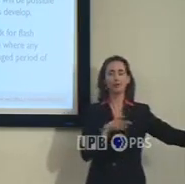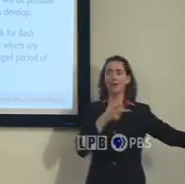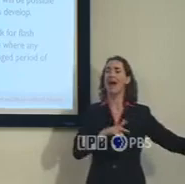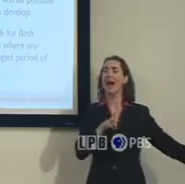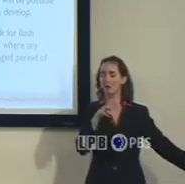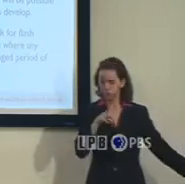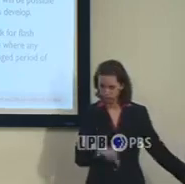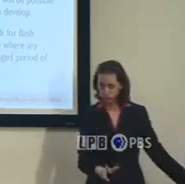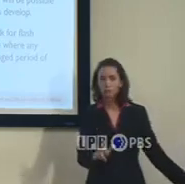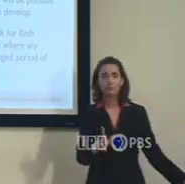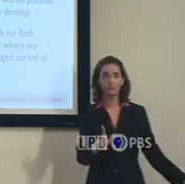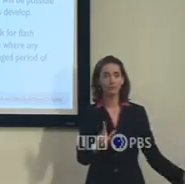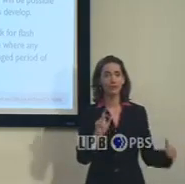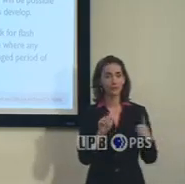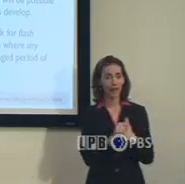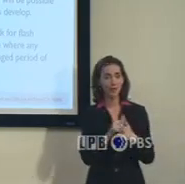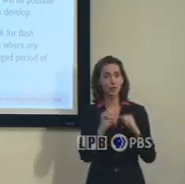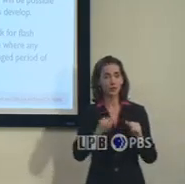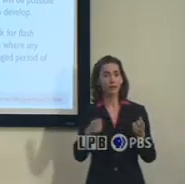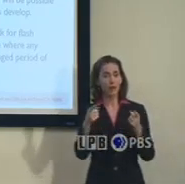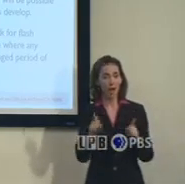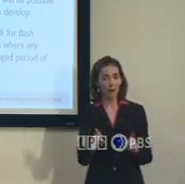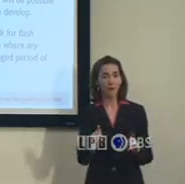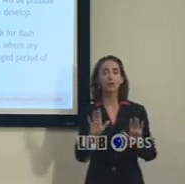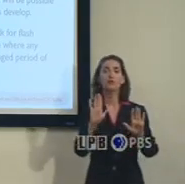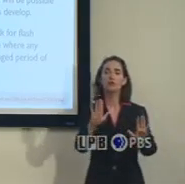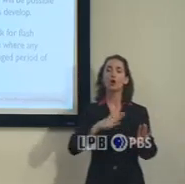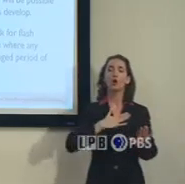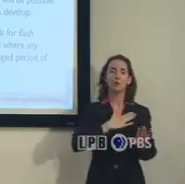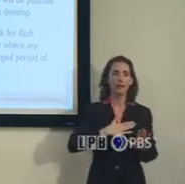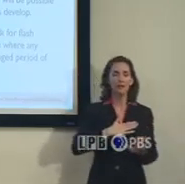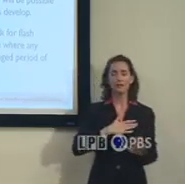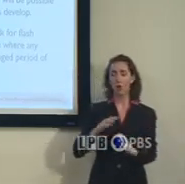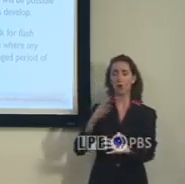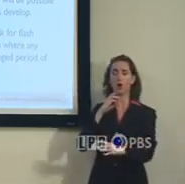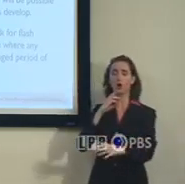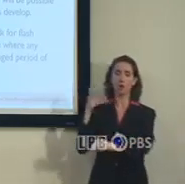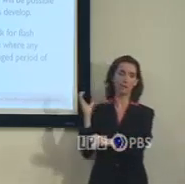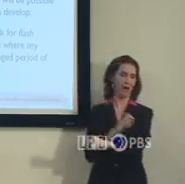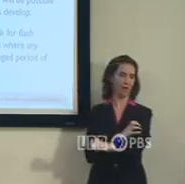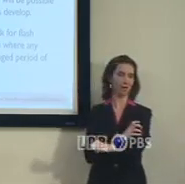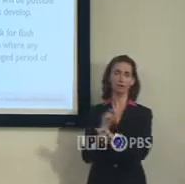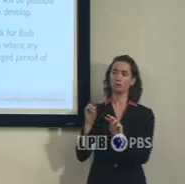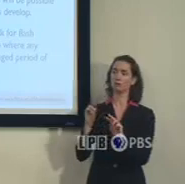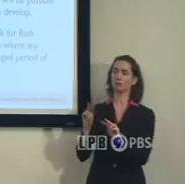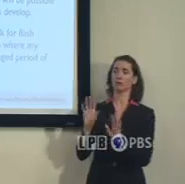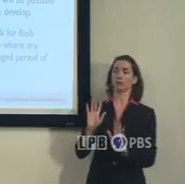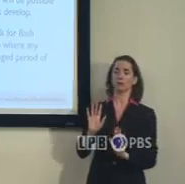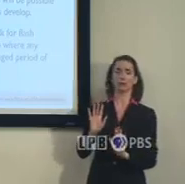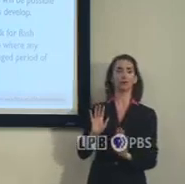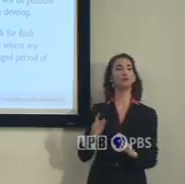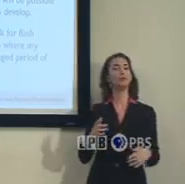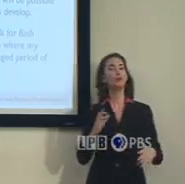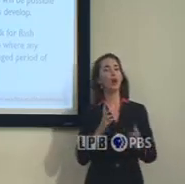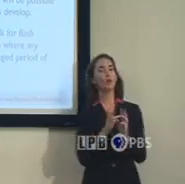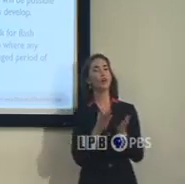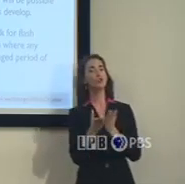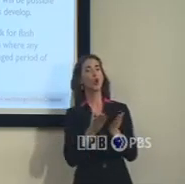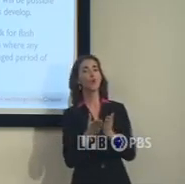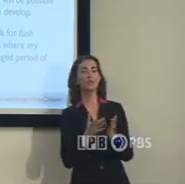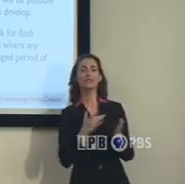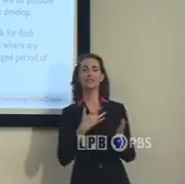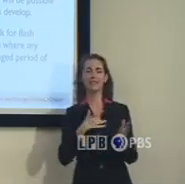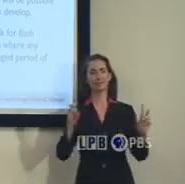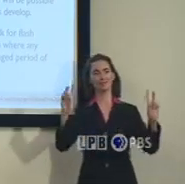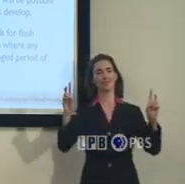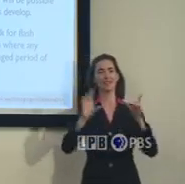water. Everybody needs to make sure that they respect the power of water. And we have a phrase at the Weather Service that I'll use right now, the turn around, don't drown.